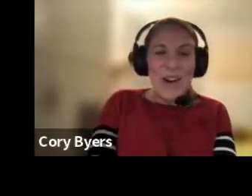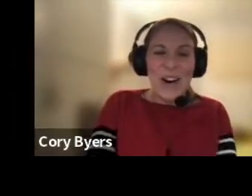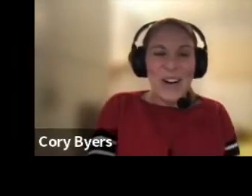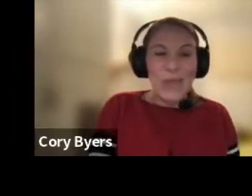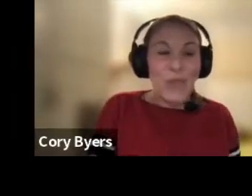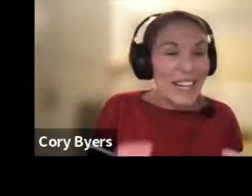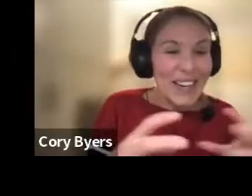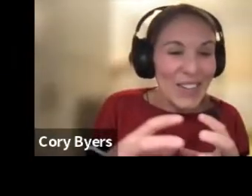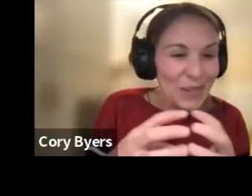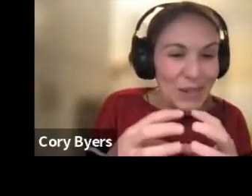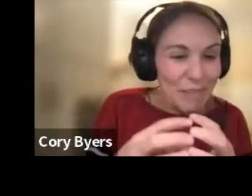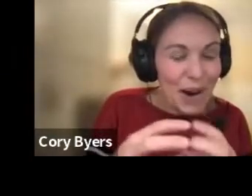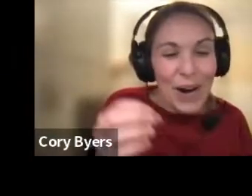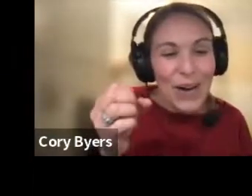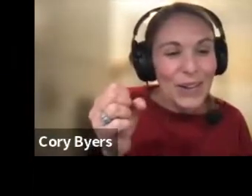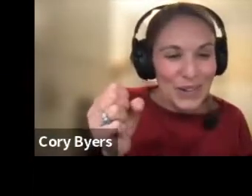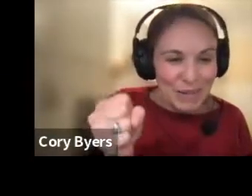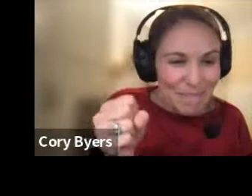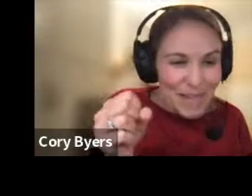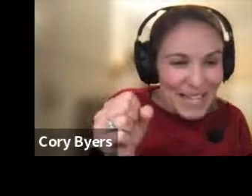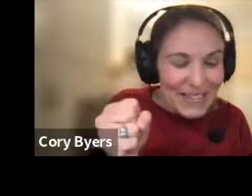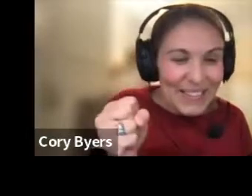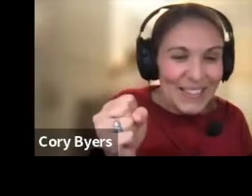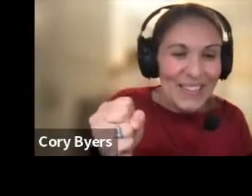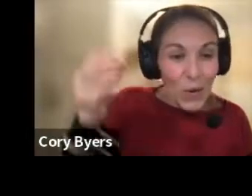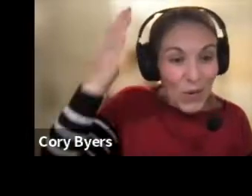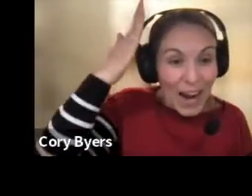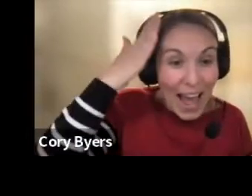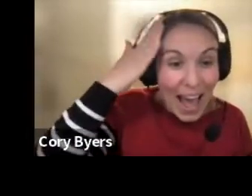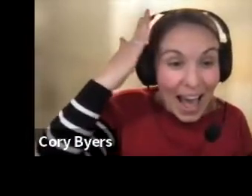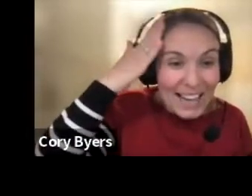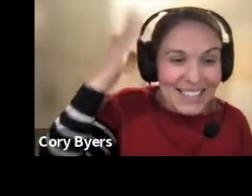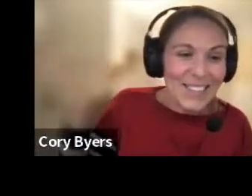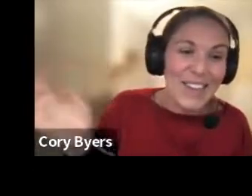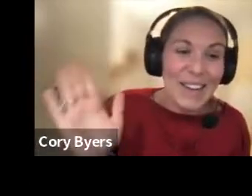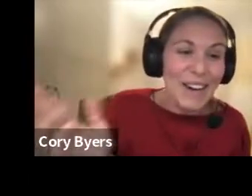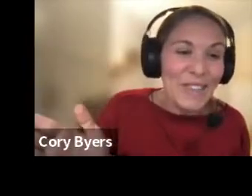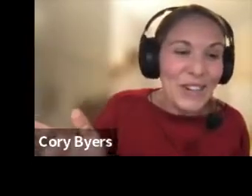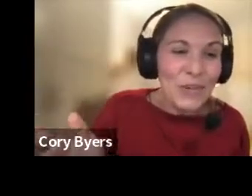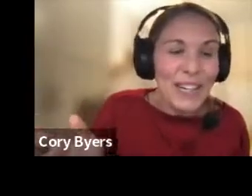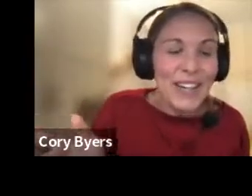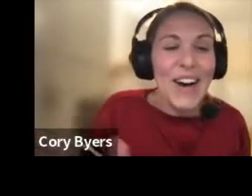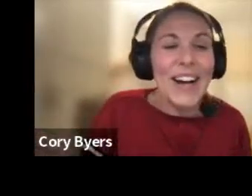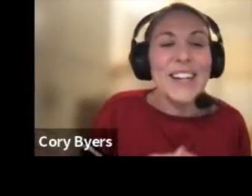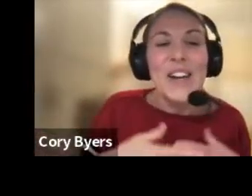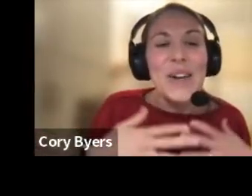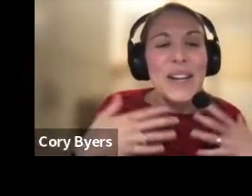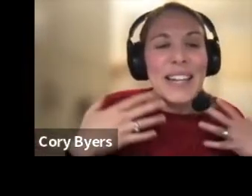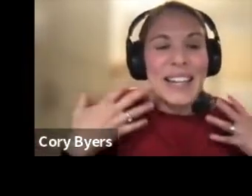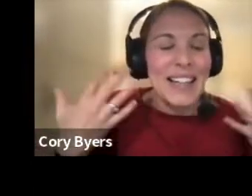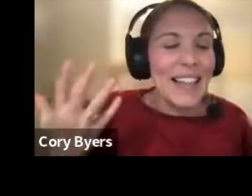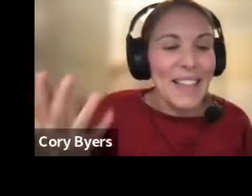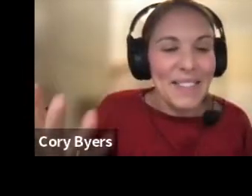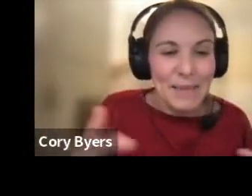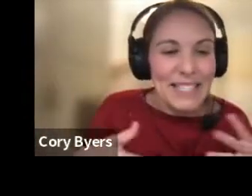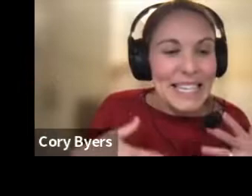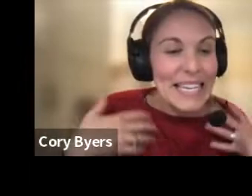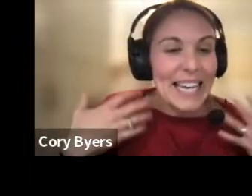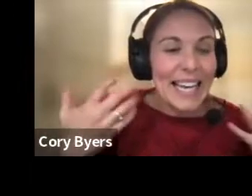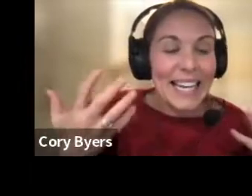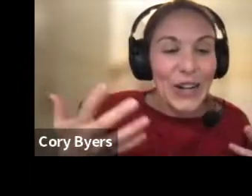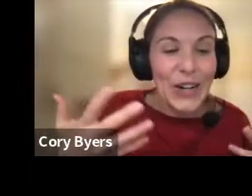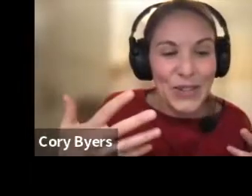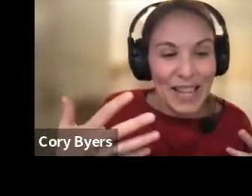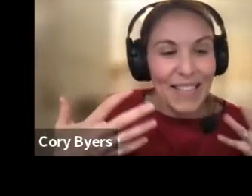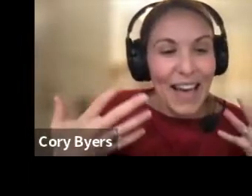you are working on the word ball or milk or hat or whatever you're working on, let them see